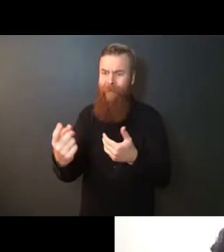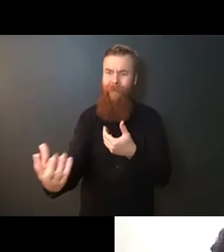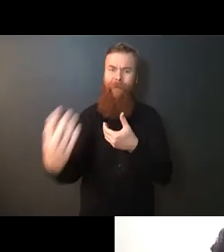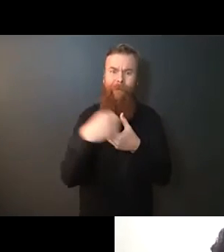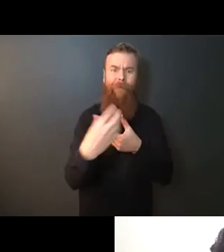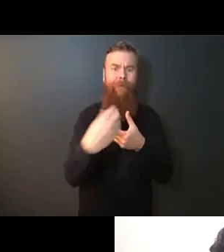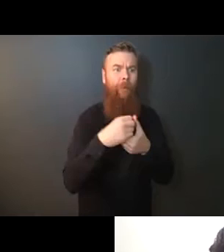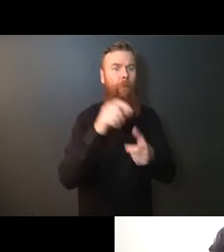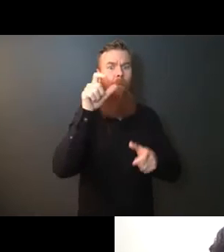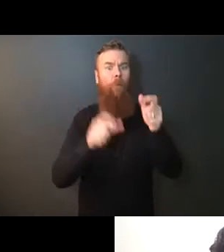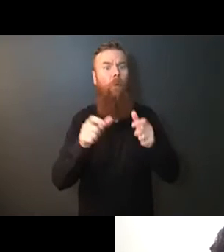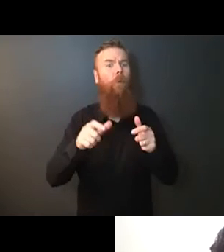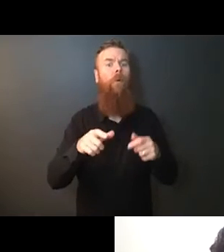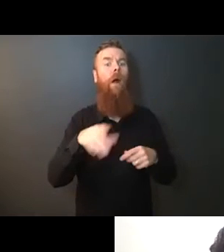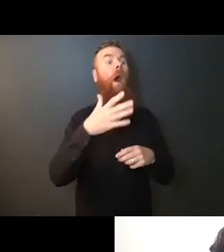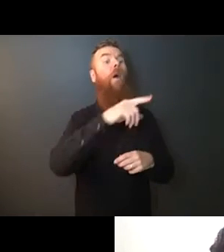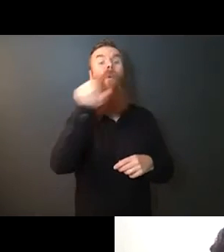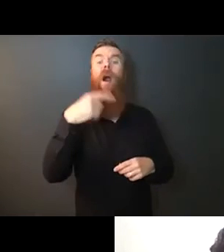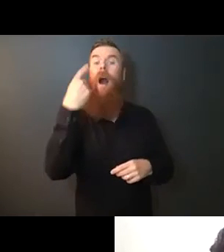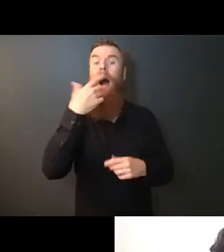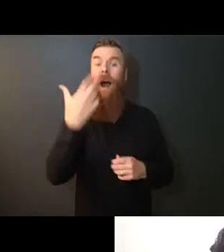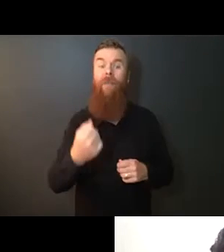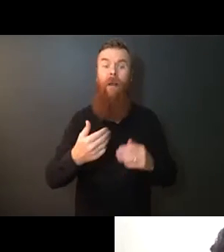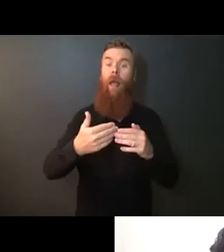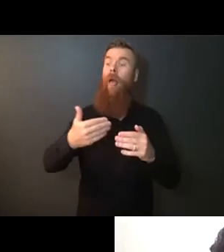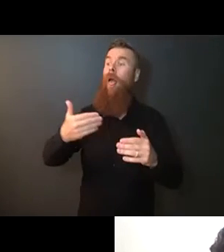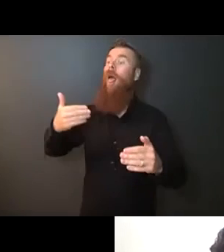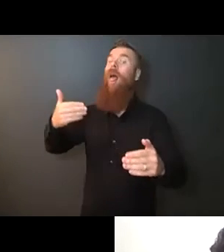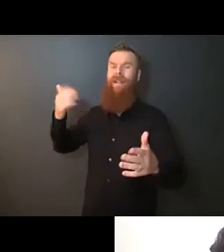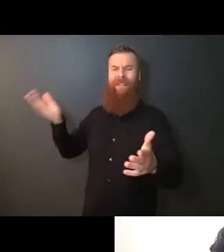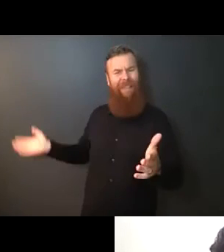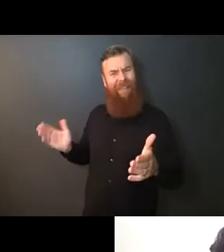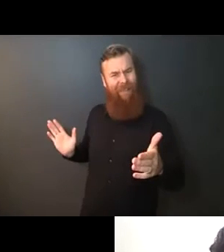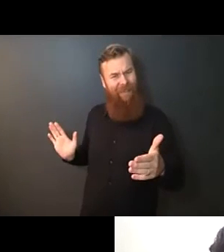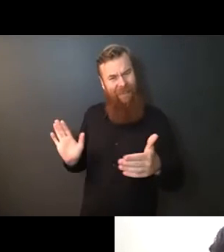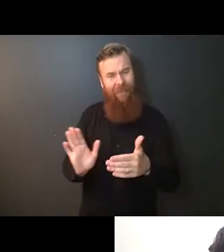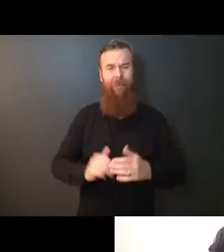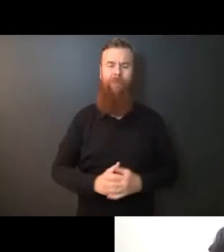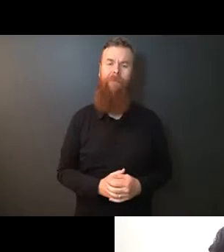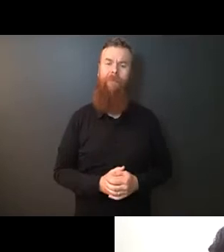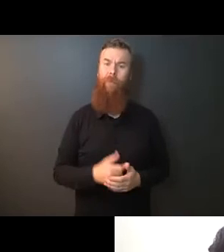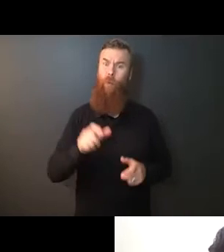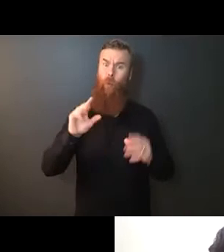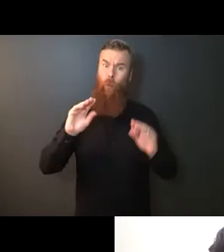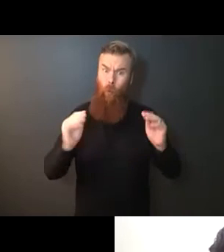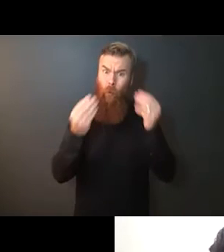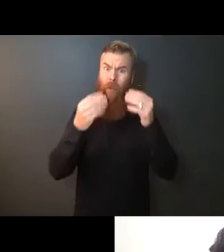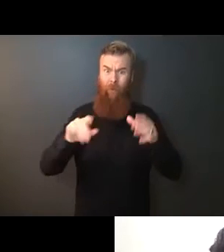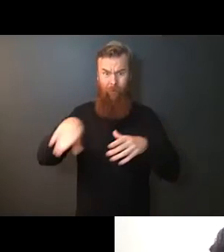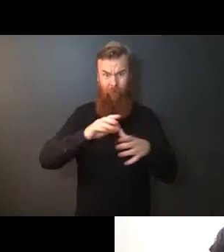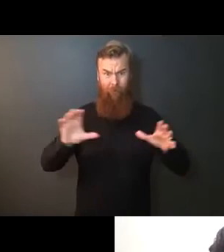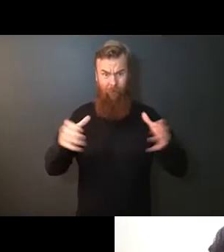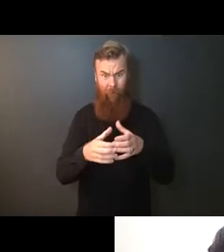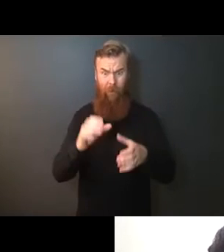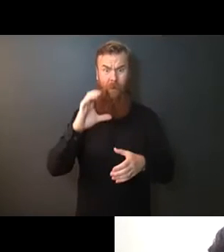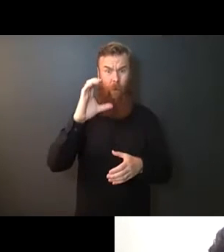behind. So the youth caucus that IDA has created is investing more and more with the support